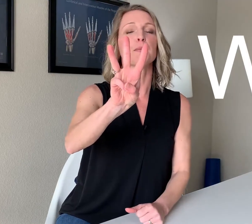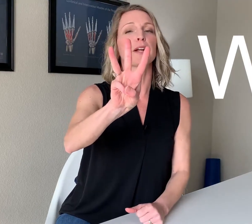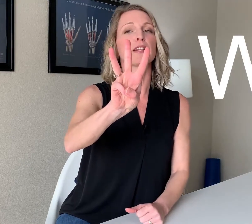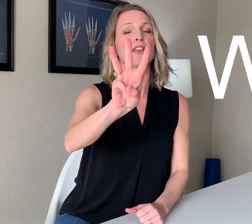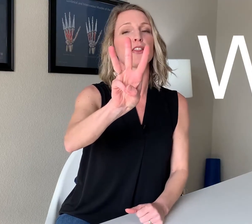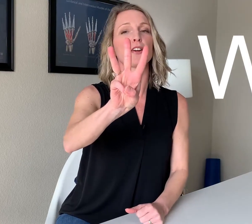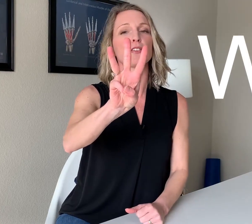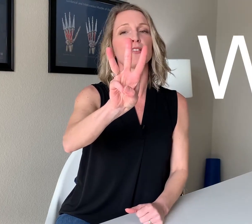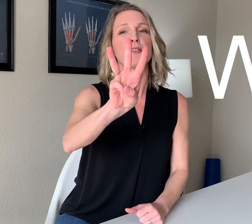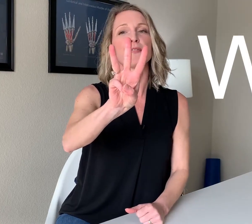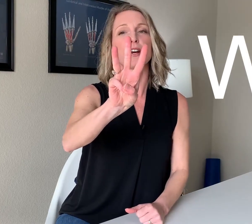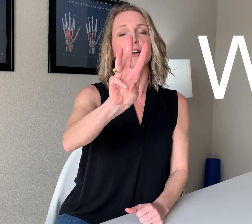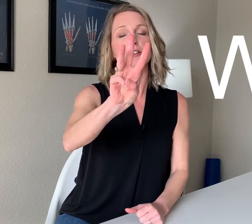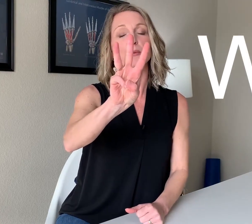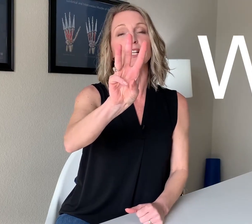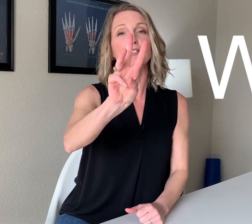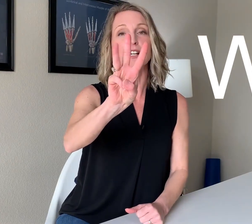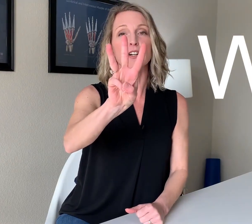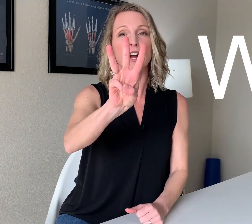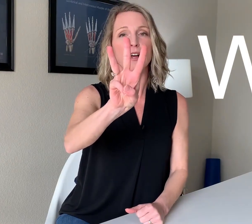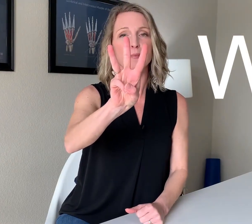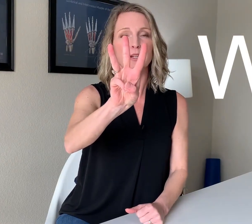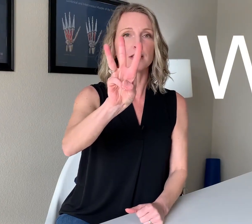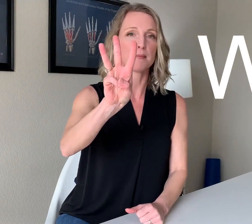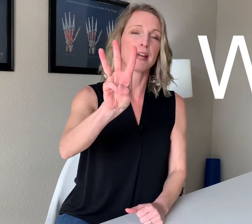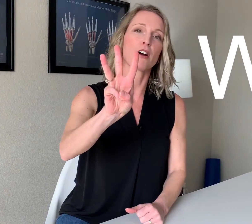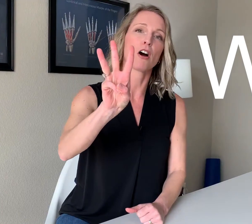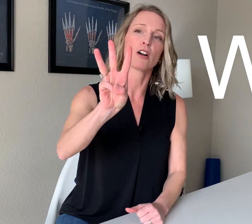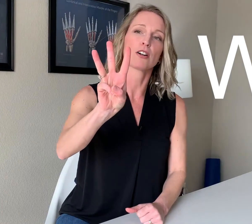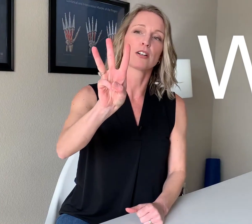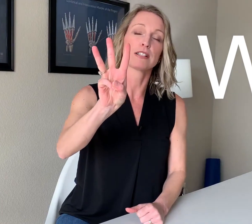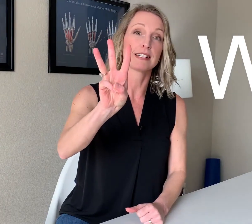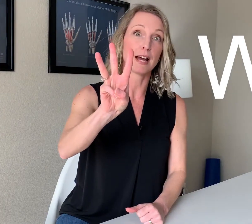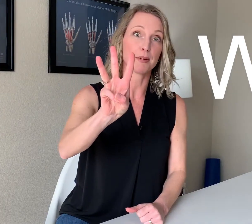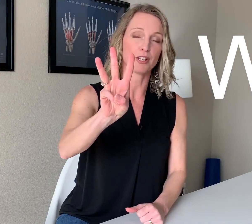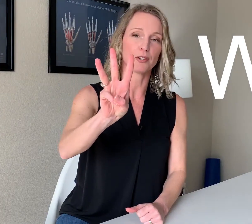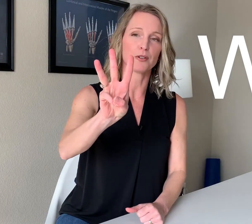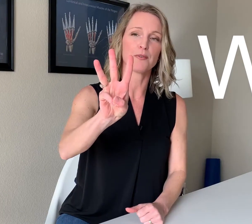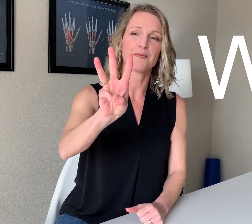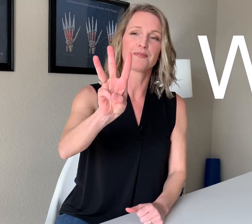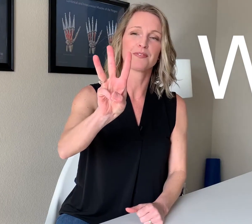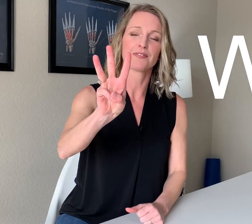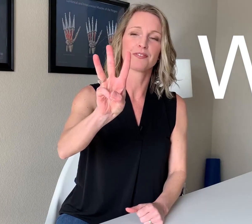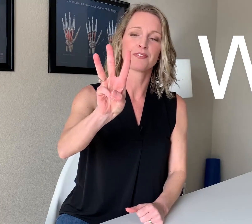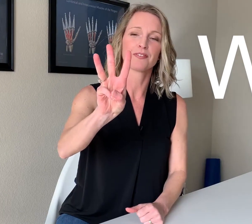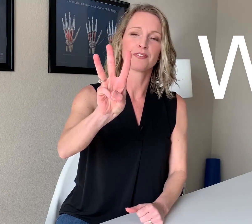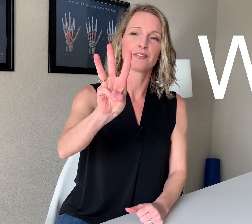bring the ring finger up to make our W.